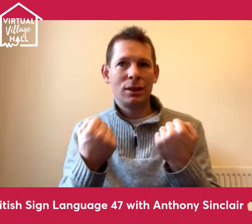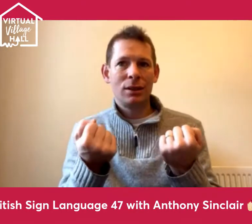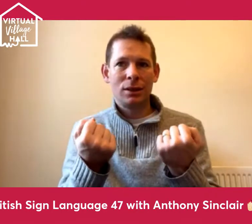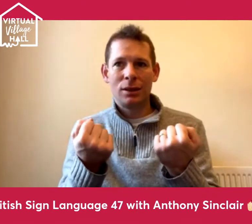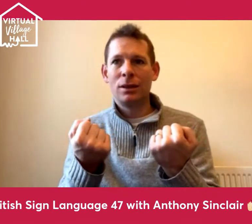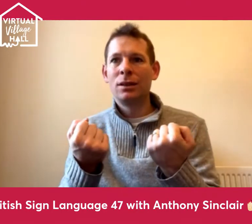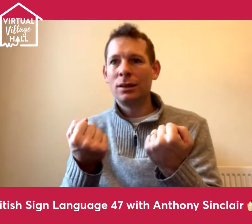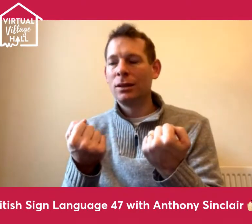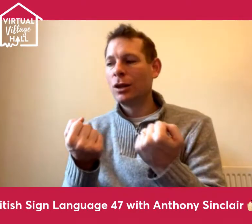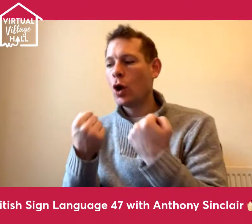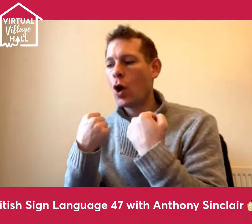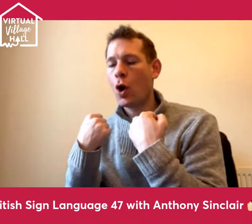Lorry.